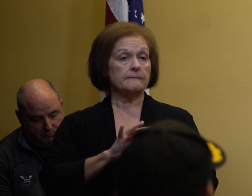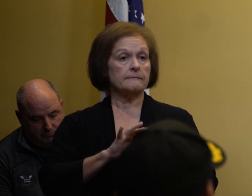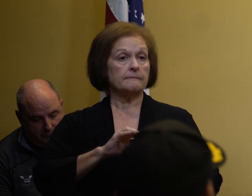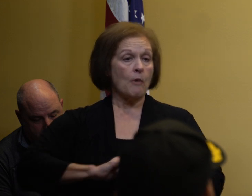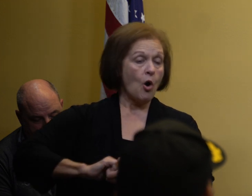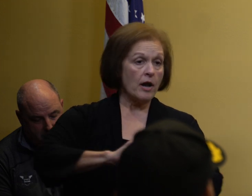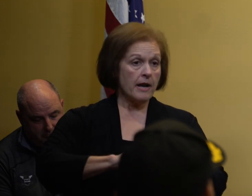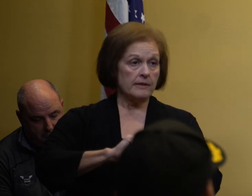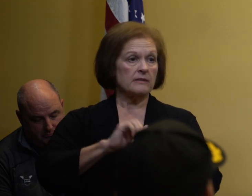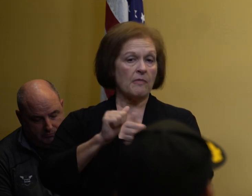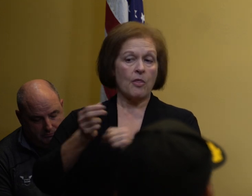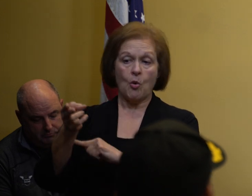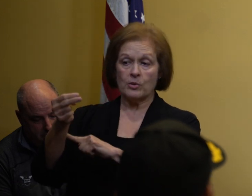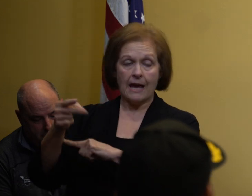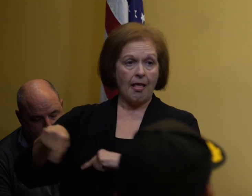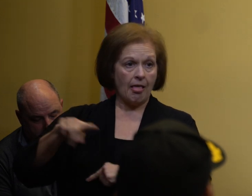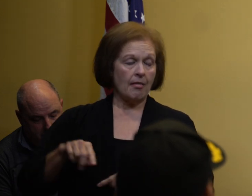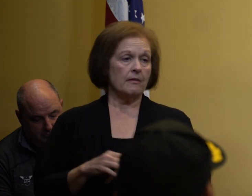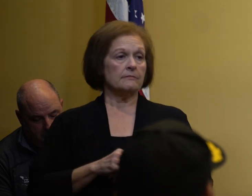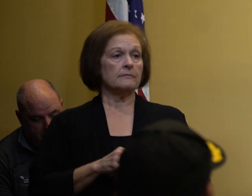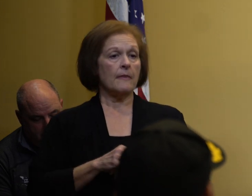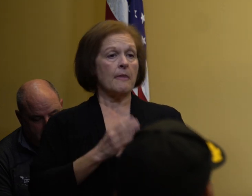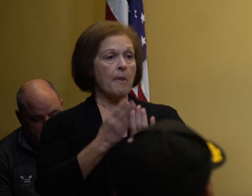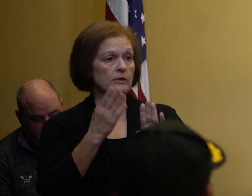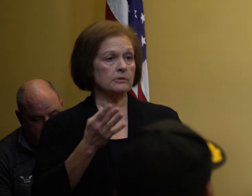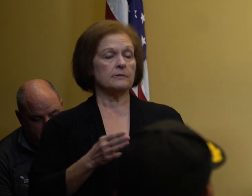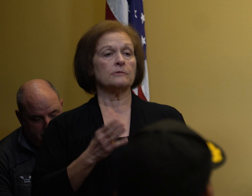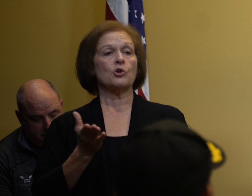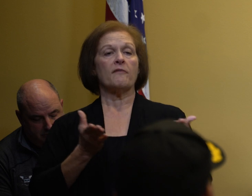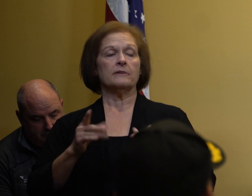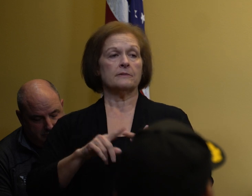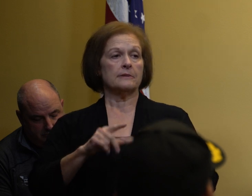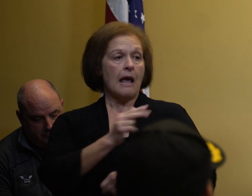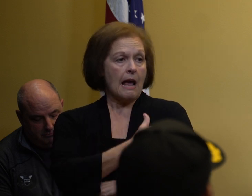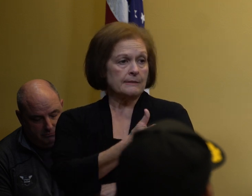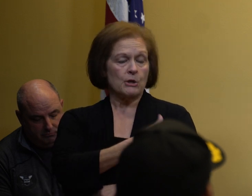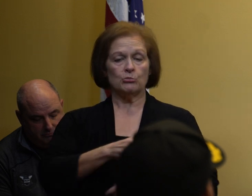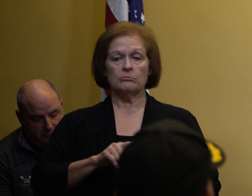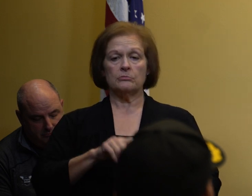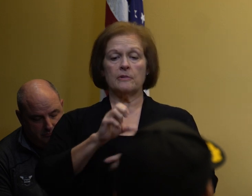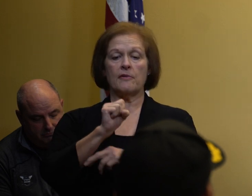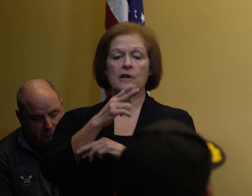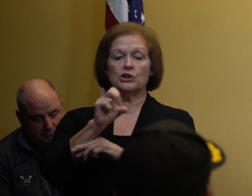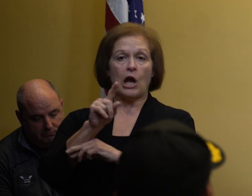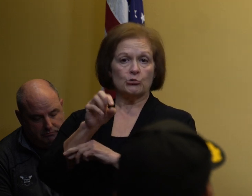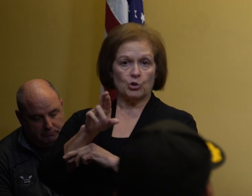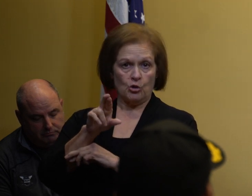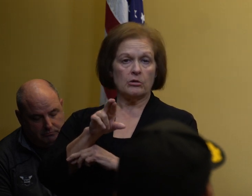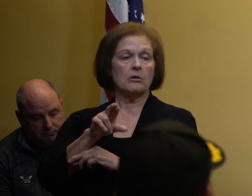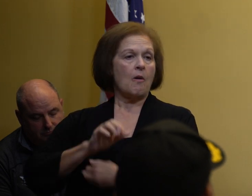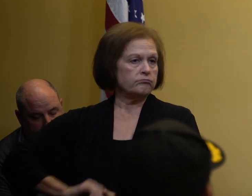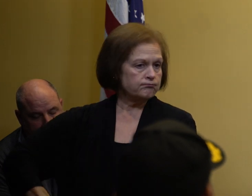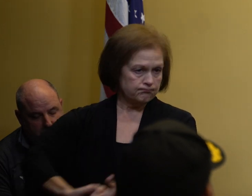hospitality industry, our business community, transit services, hospitals, and shelters. You're going to hear from more of our leaders after me as we